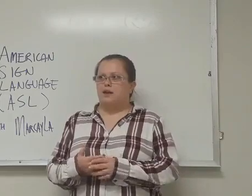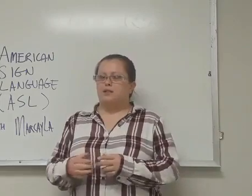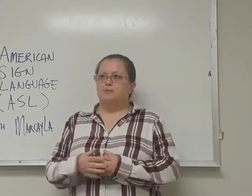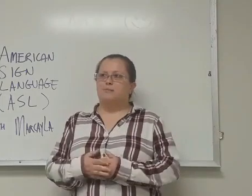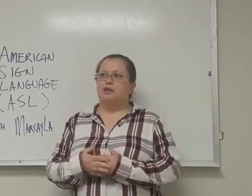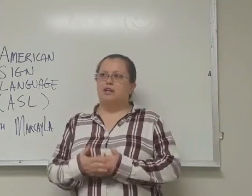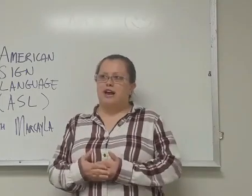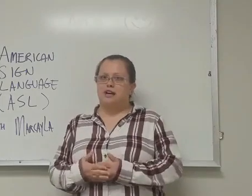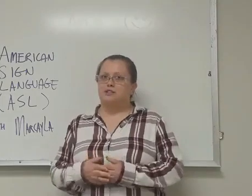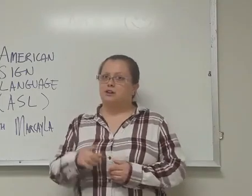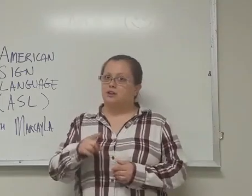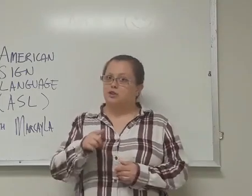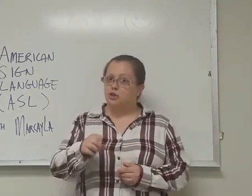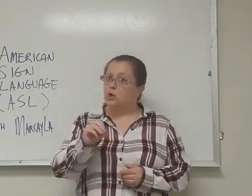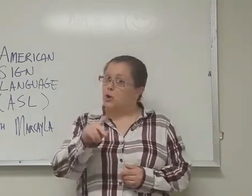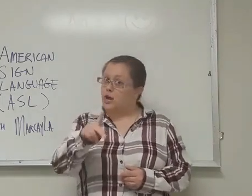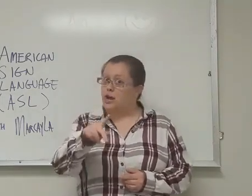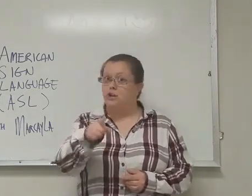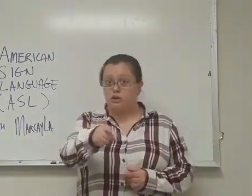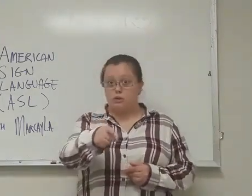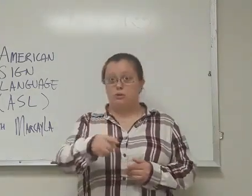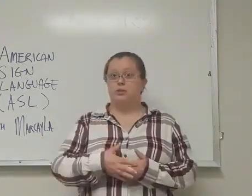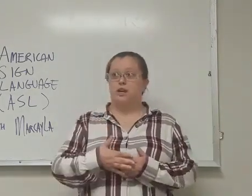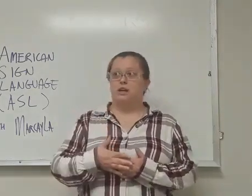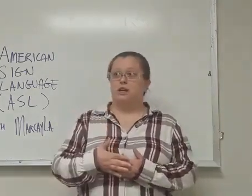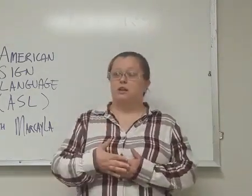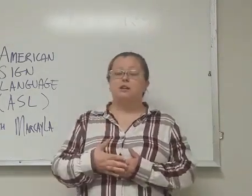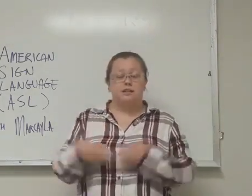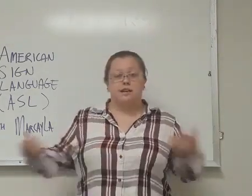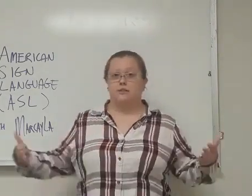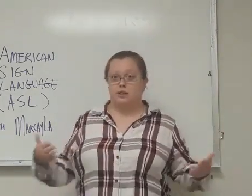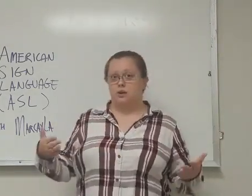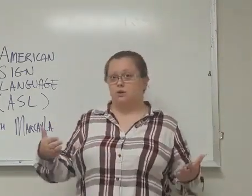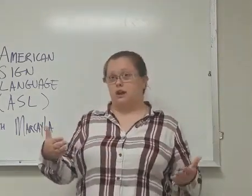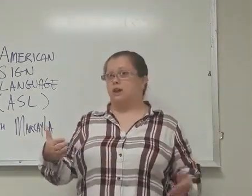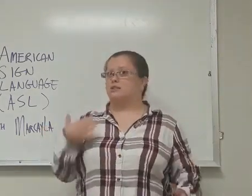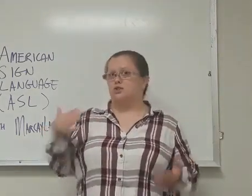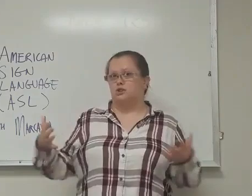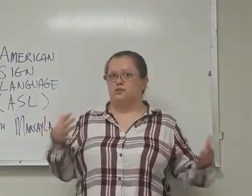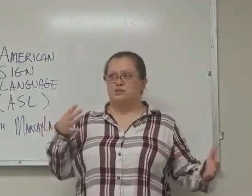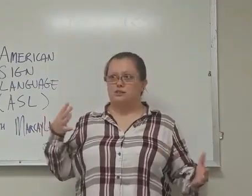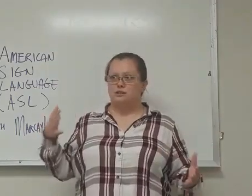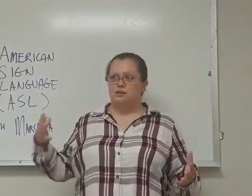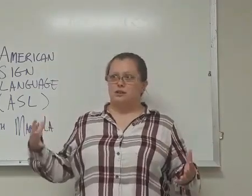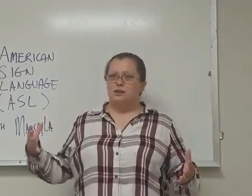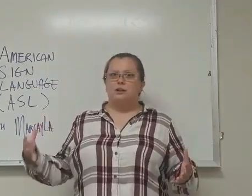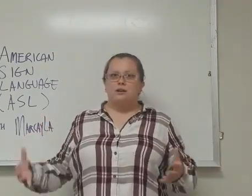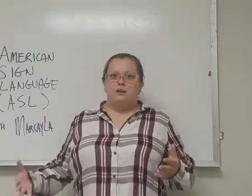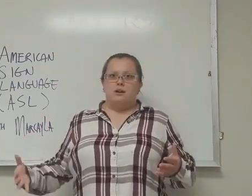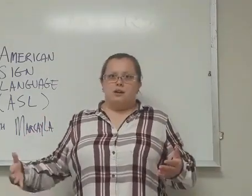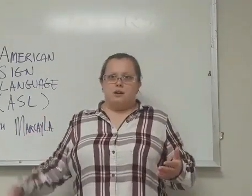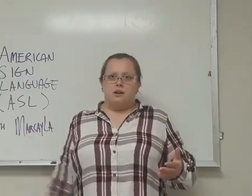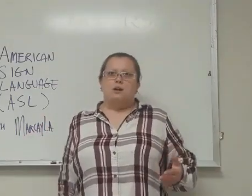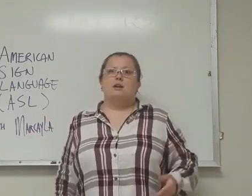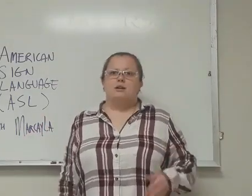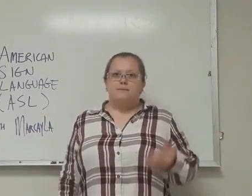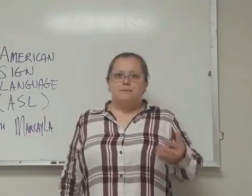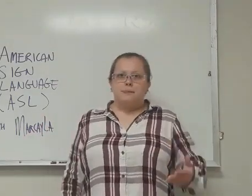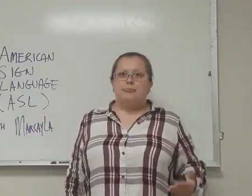it's better to ask "you okay, you" than "is everything okay." It's more direct and says, "I'm referring to